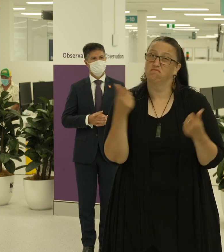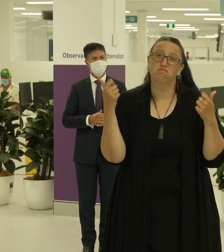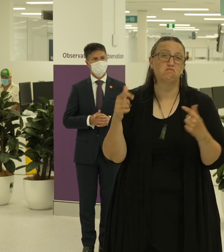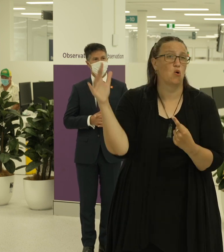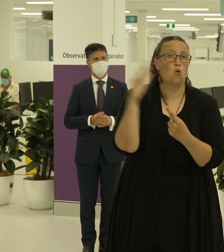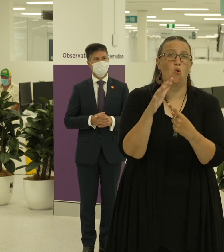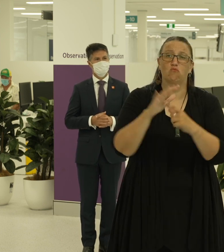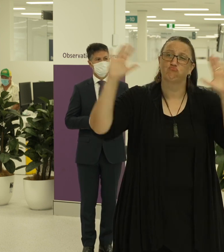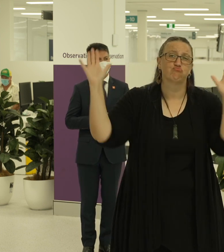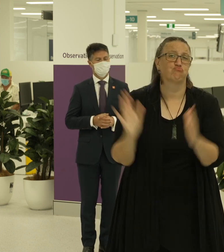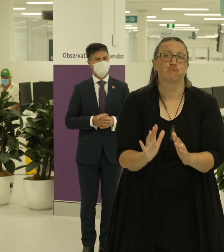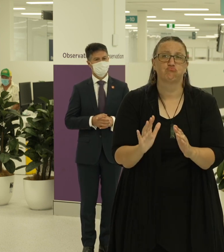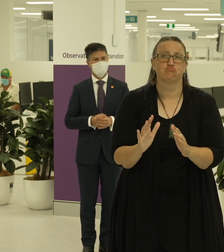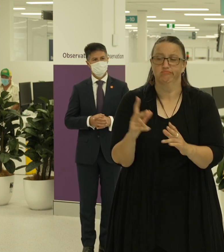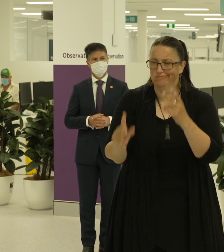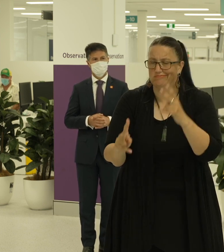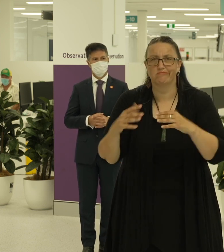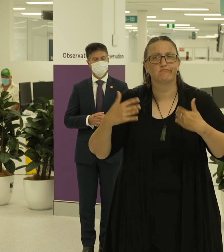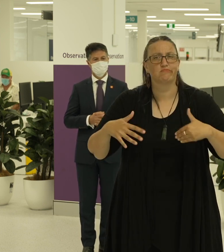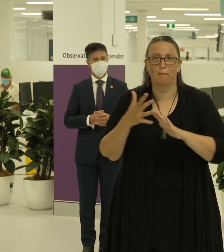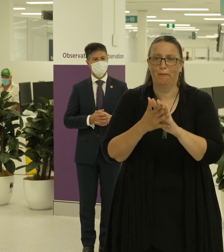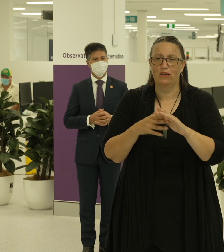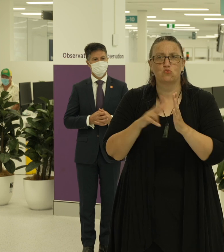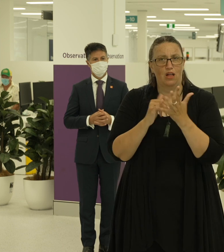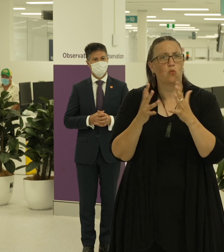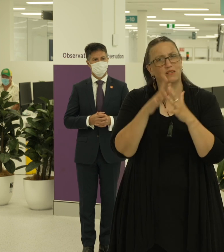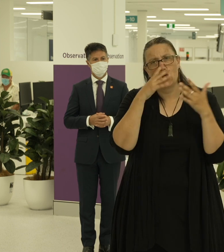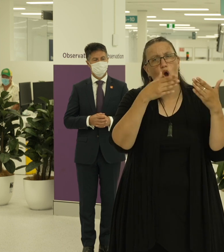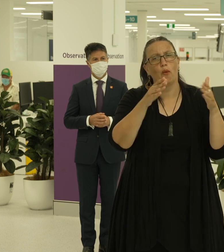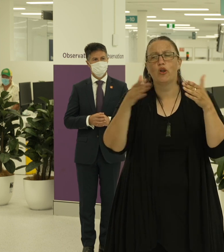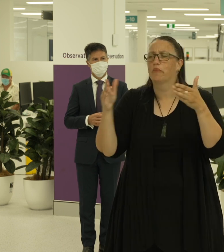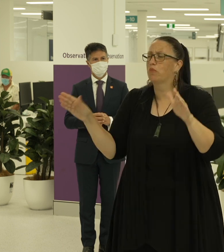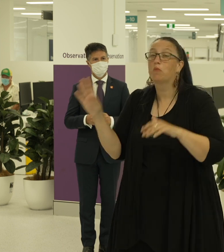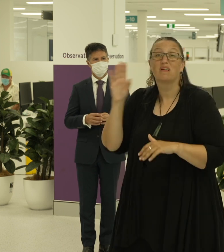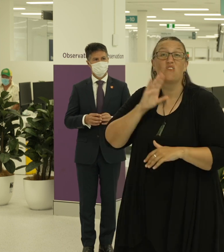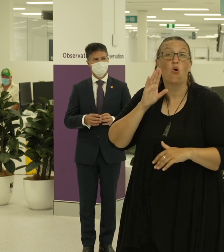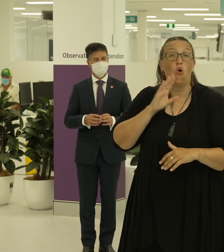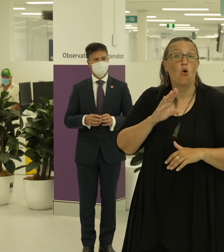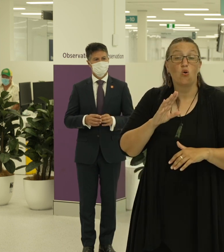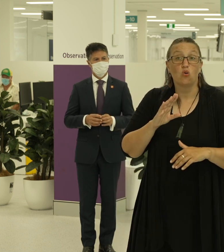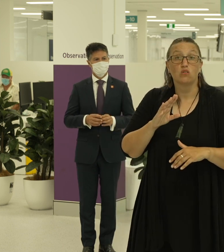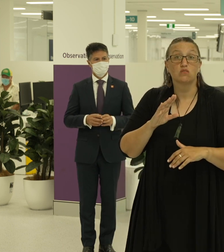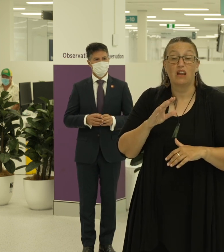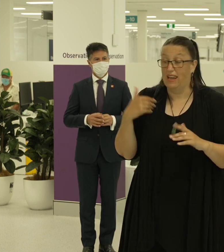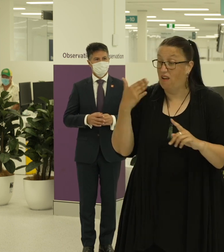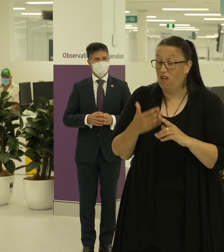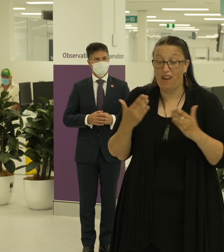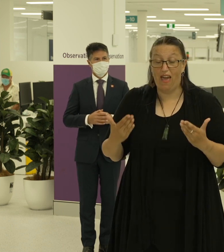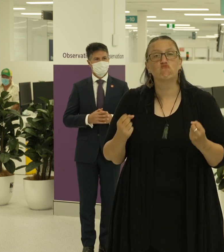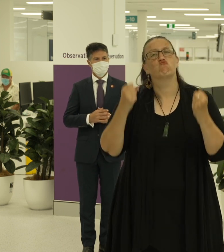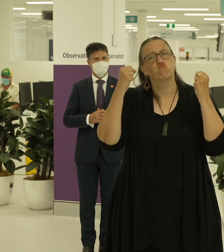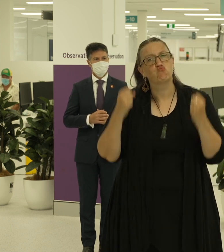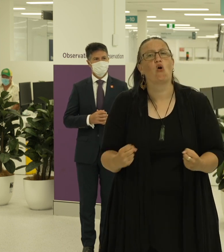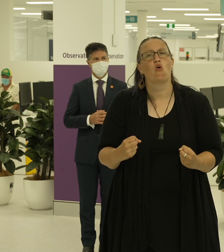key to New South Wales being able to open up safely. We have been in a very strong position here in our state. I know we want to focus on negativity